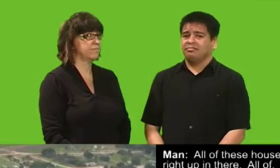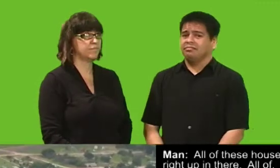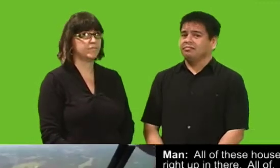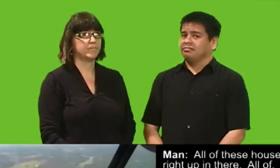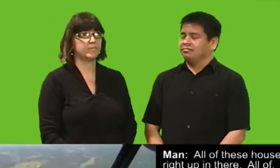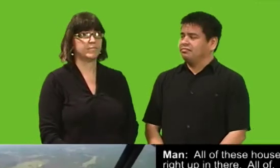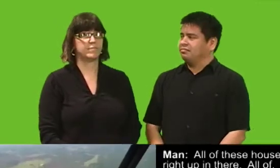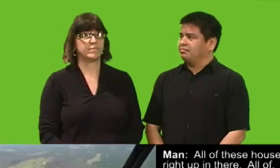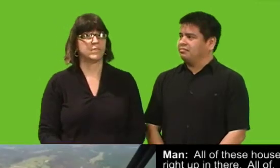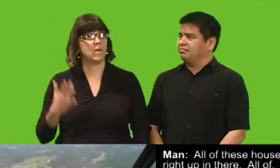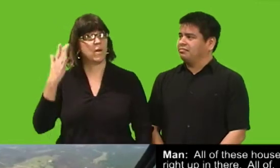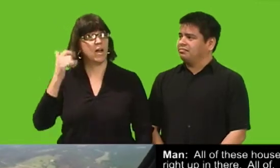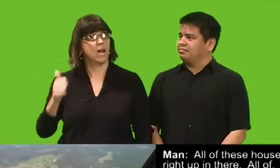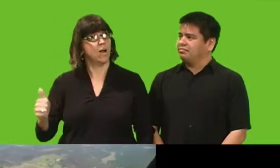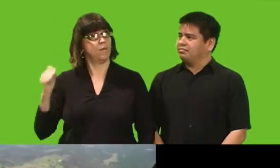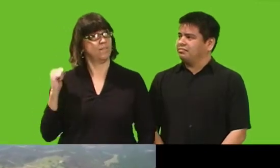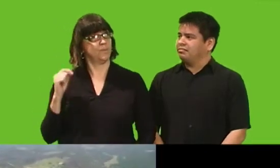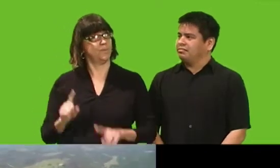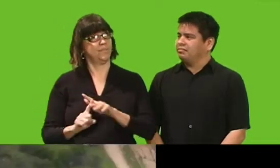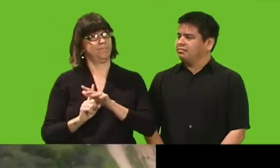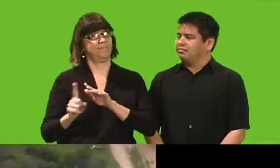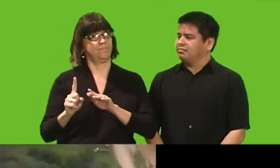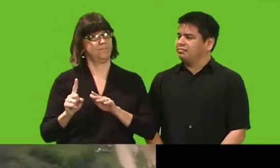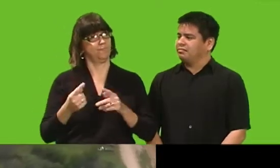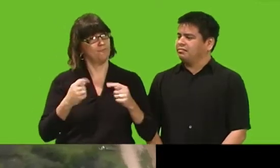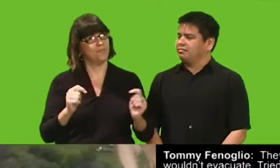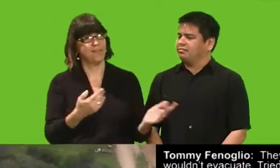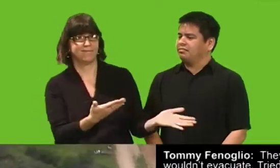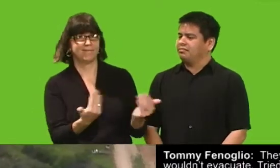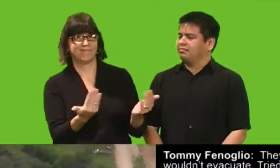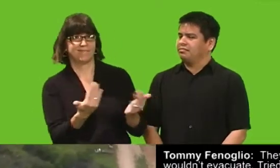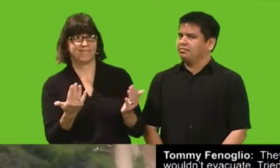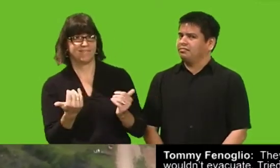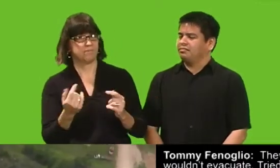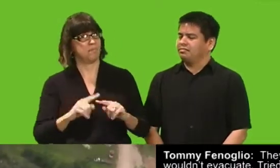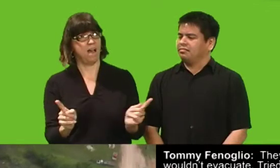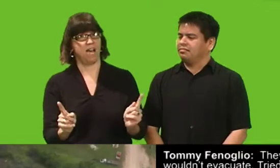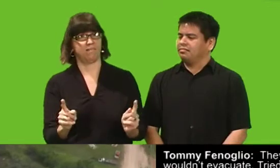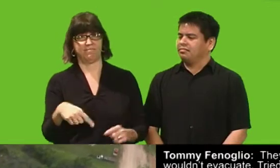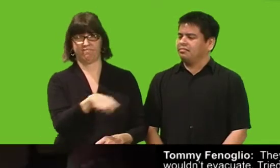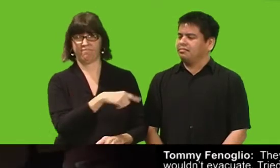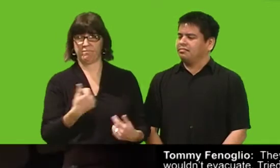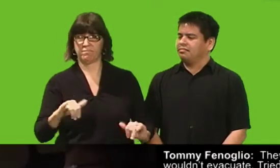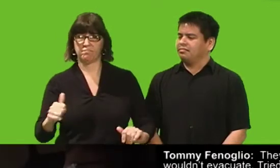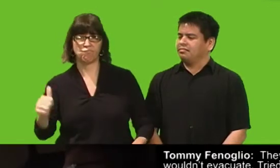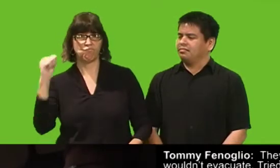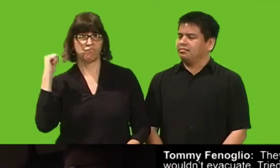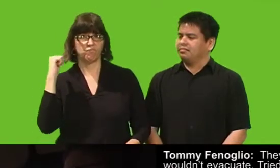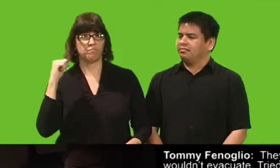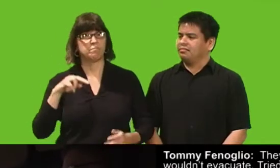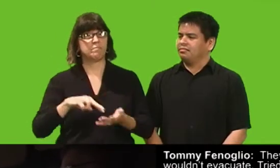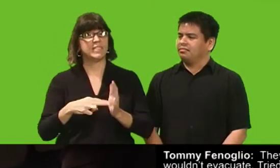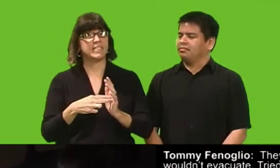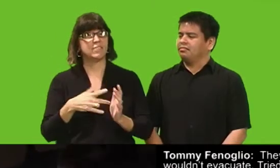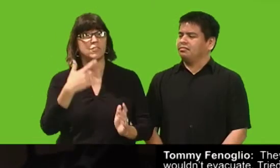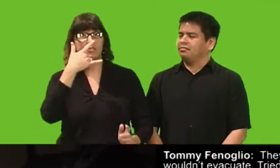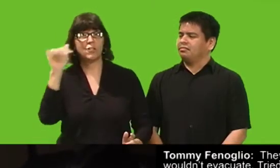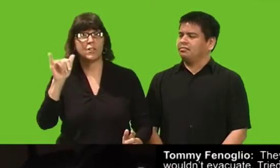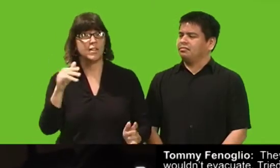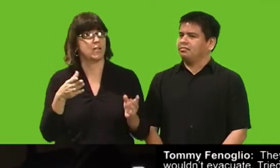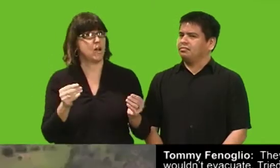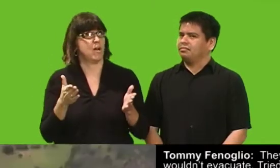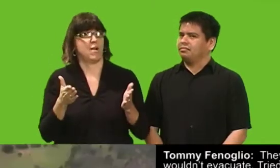Just where the people were that got killed. They wouldn't evacuate. Tried to get them to leave and they wouldn't leave.